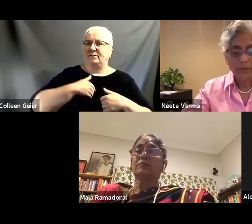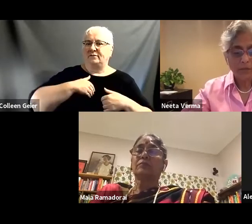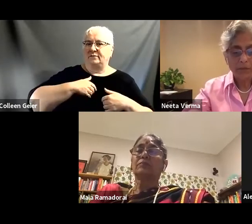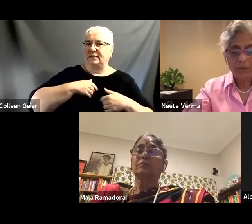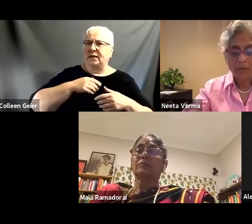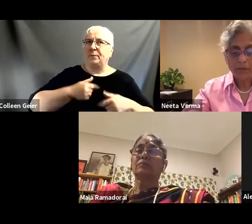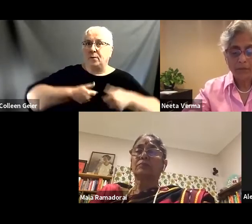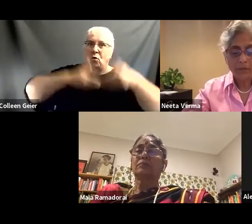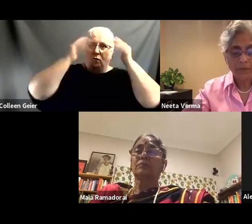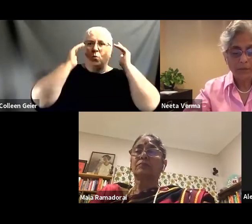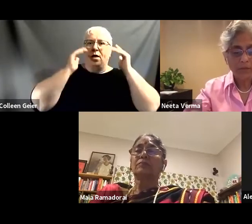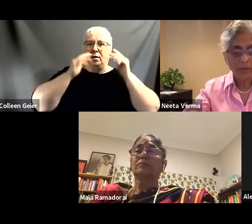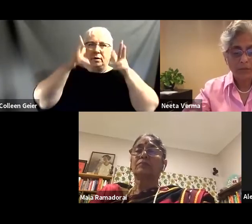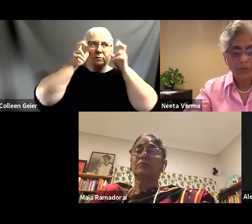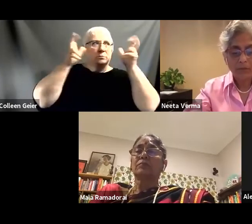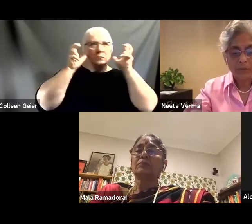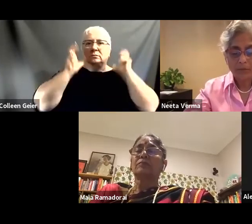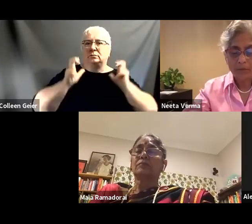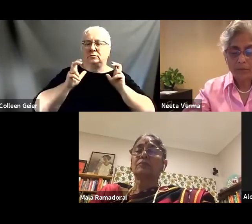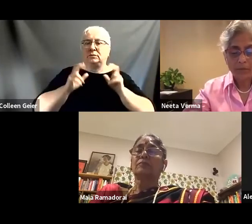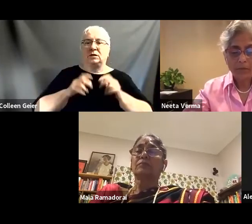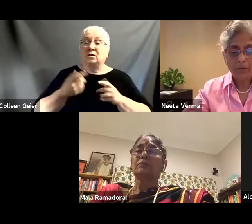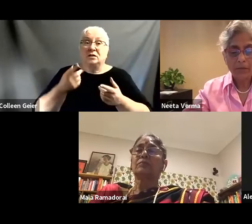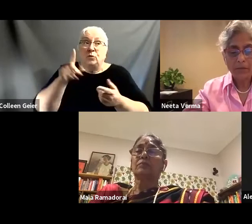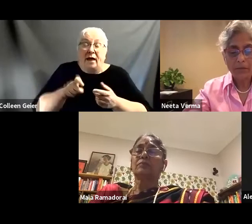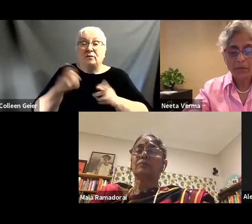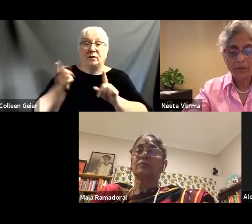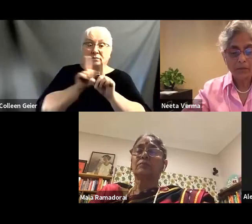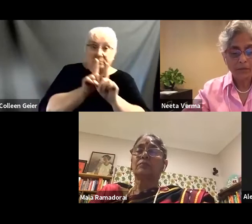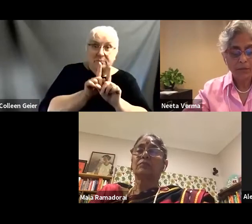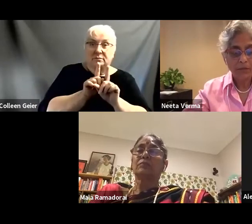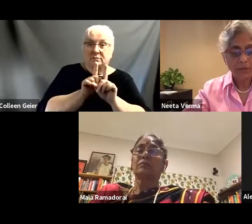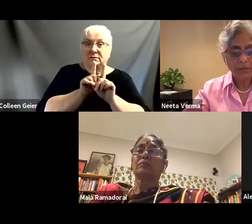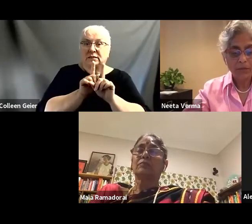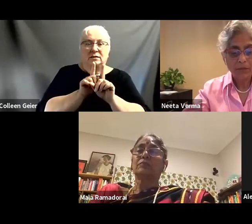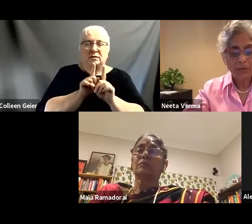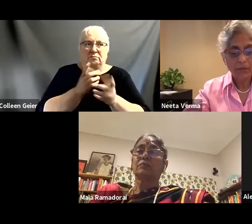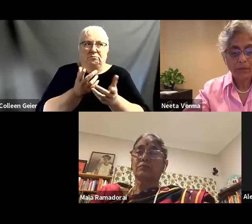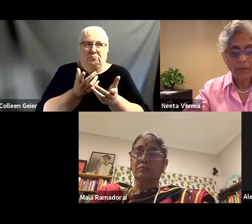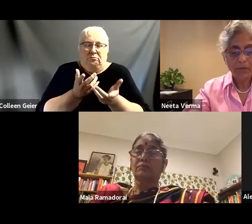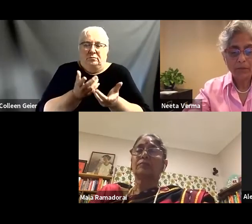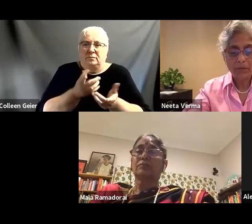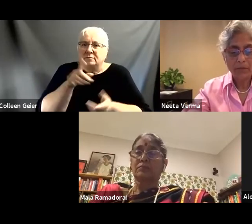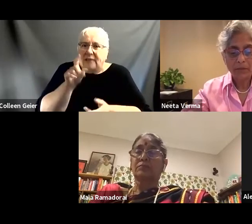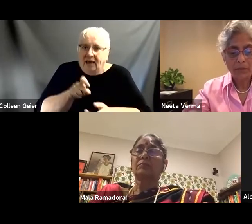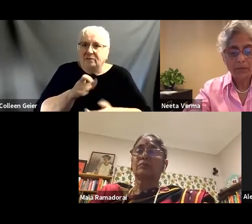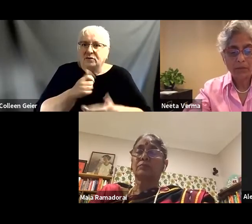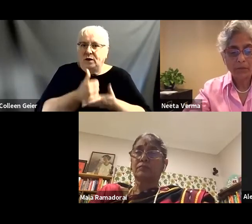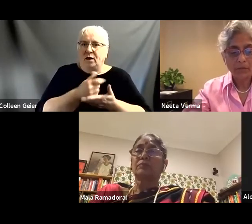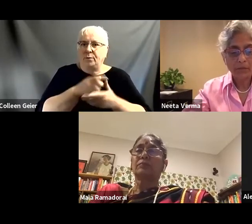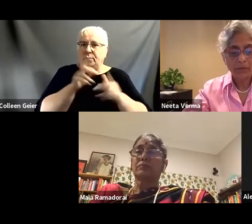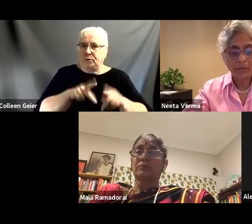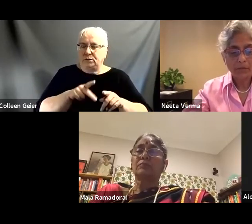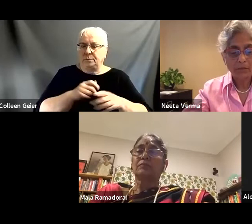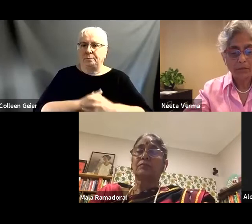That's something that obviously is non-negotiable. It's a need in order to be able to help that person overcoming their